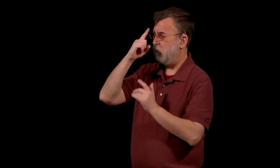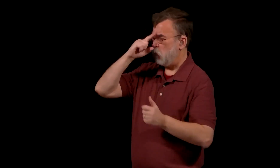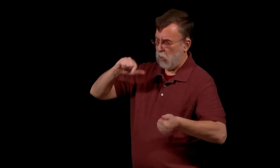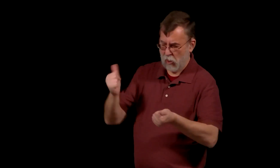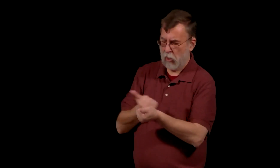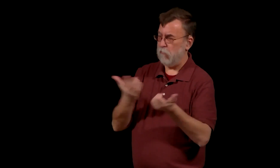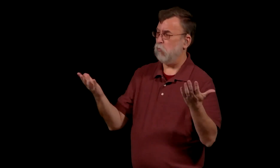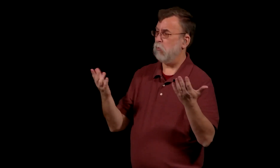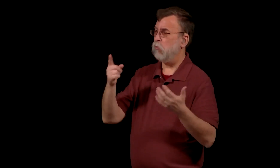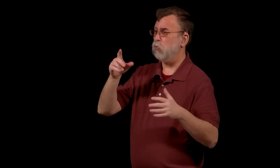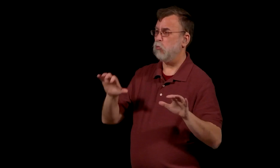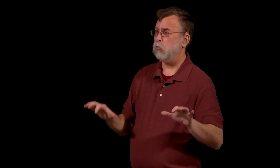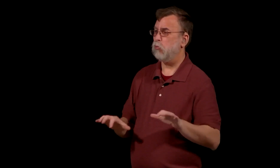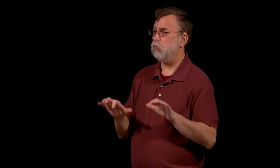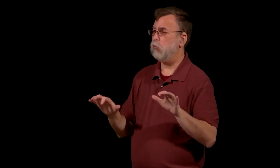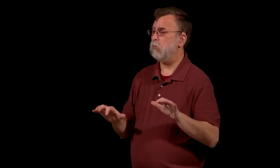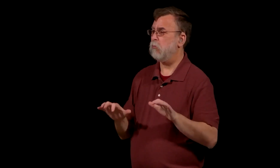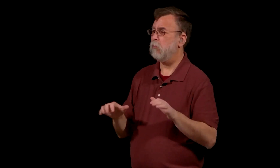Thank you, Jesus, for everything you do.